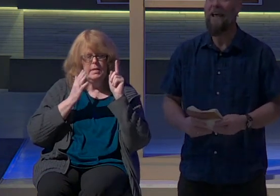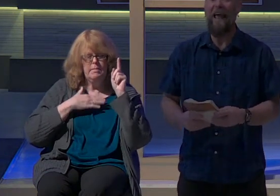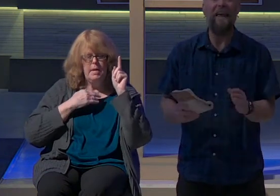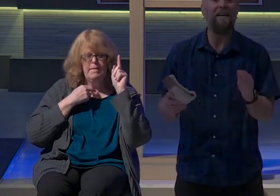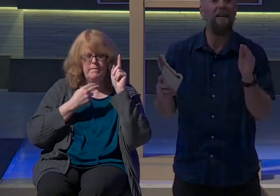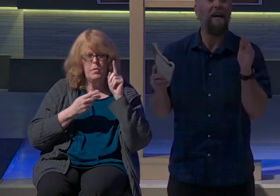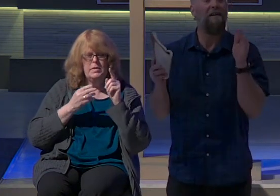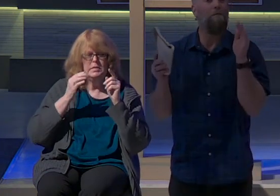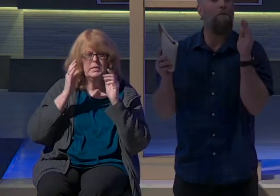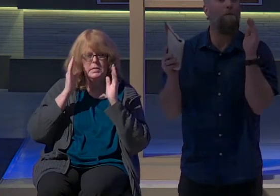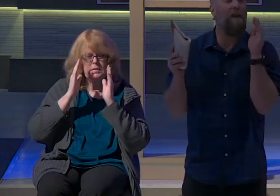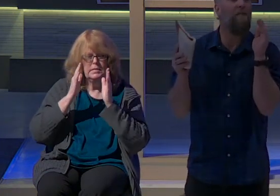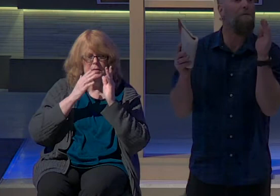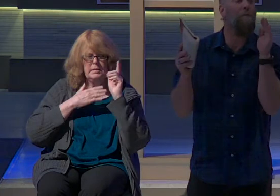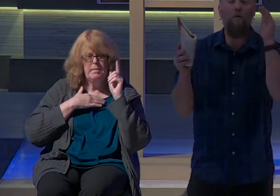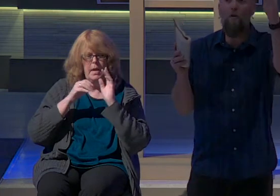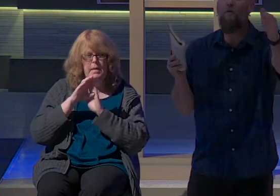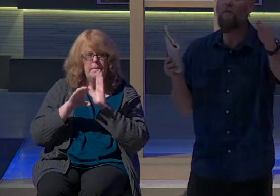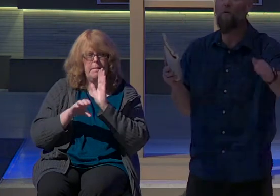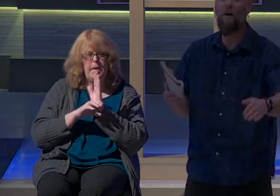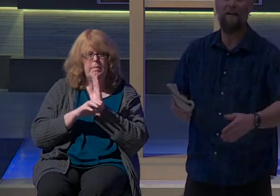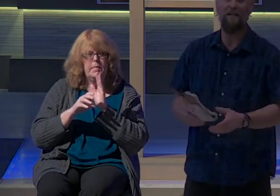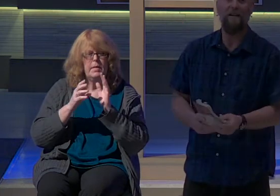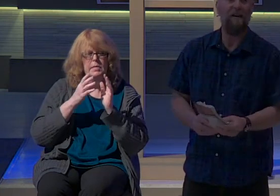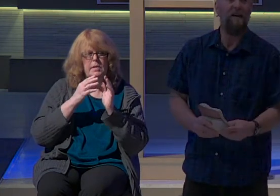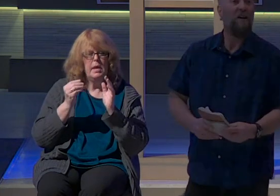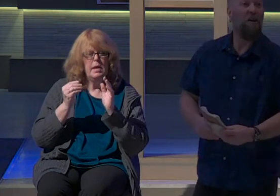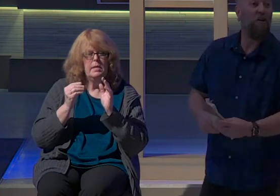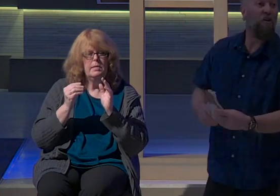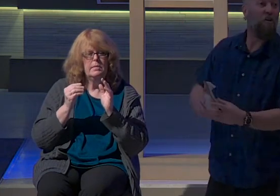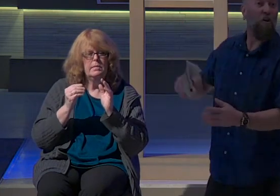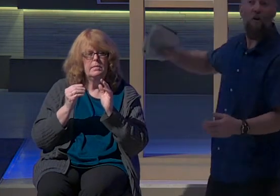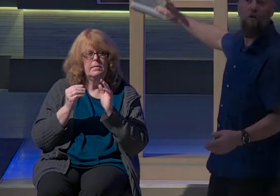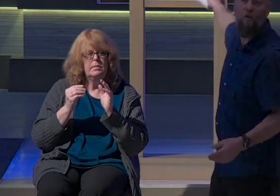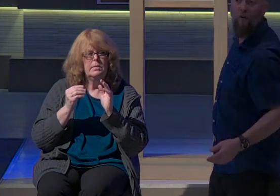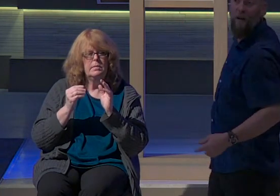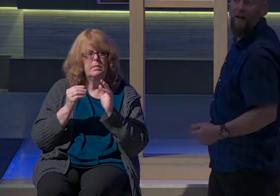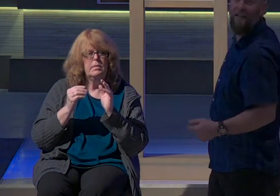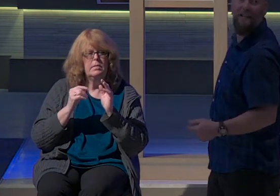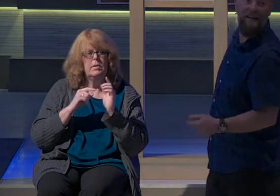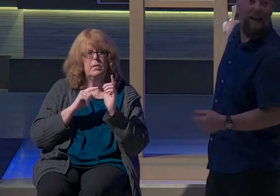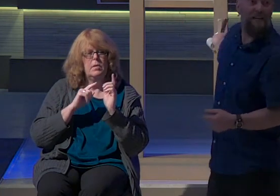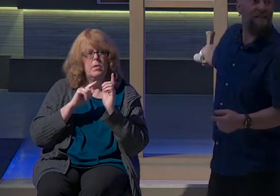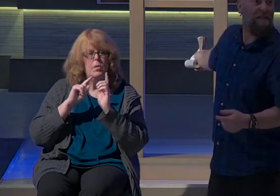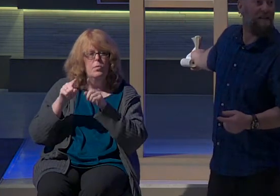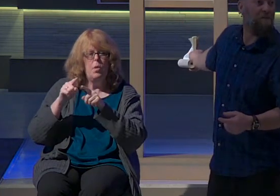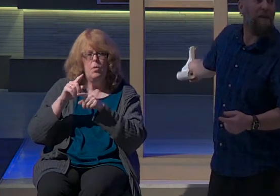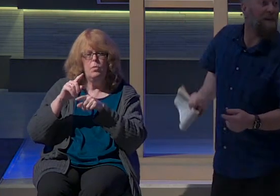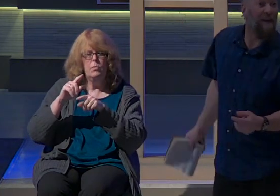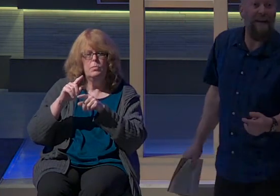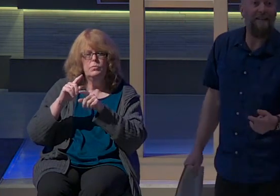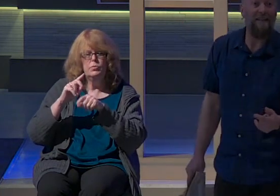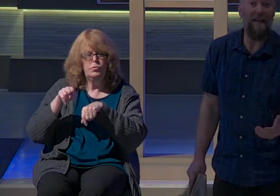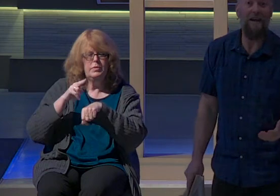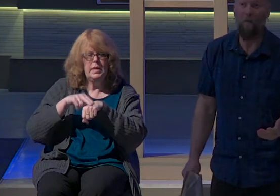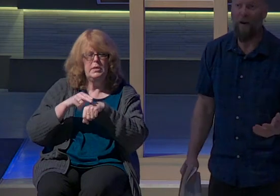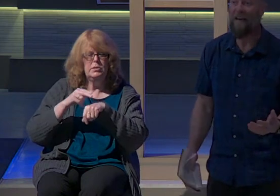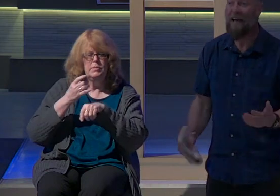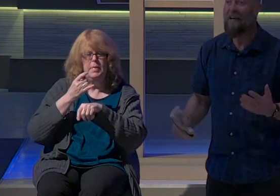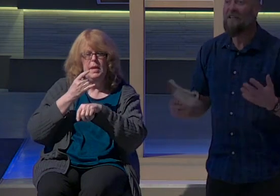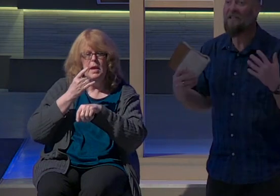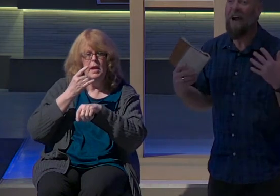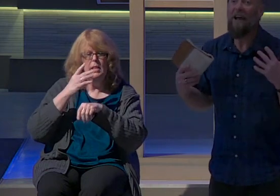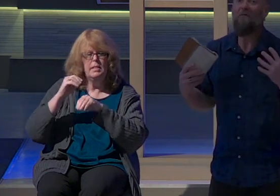commandments, and even moreover, what? Go to the nations. Be a light to them,